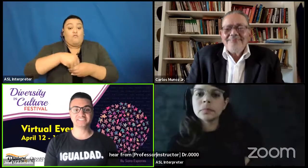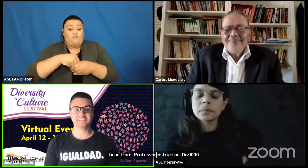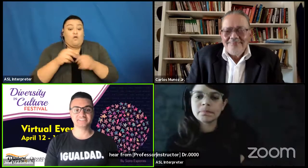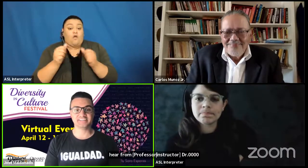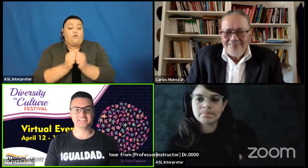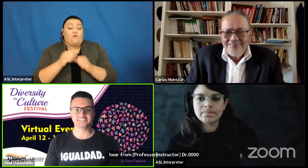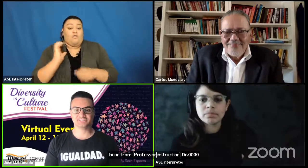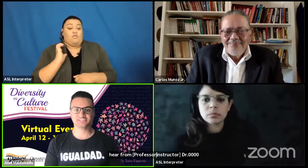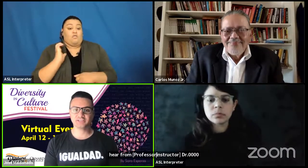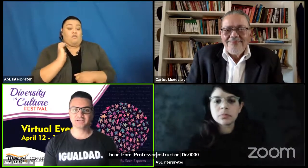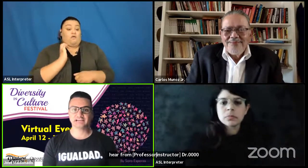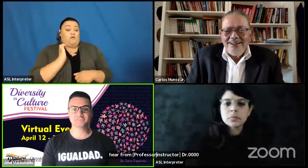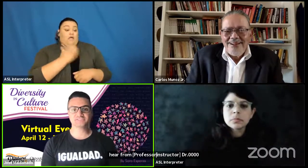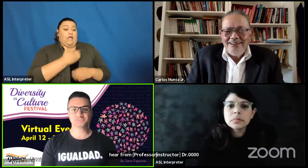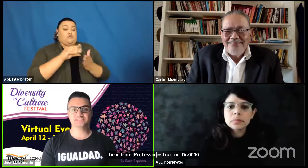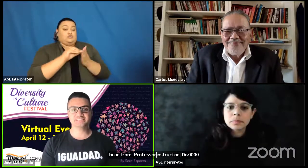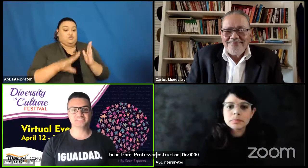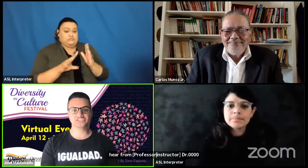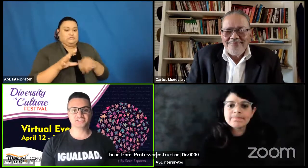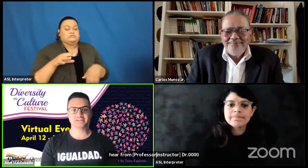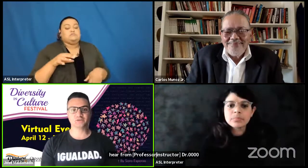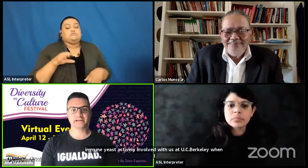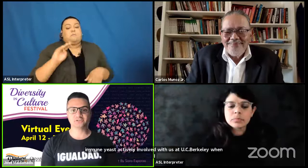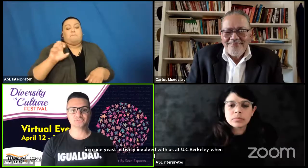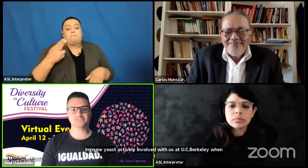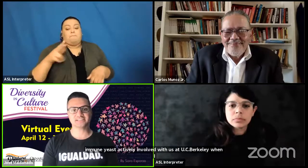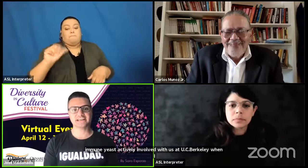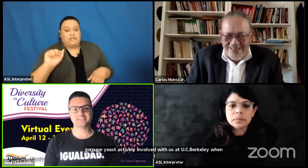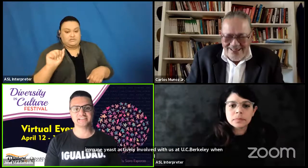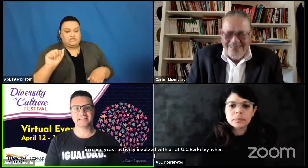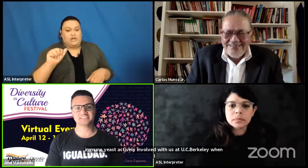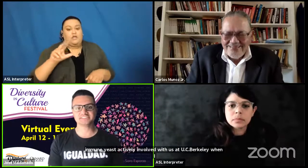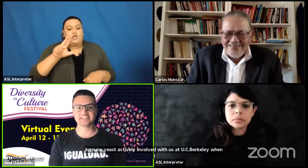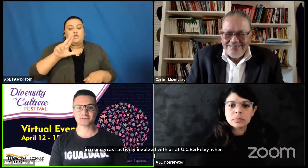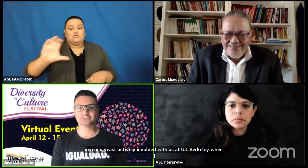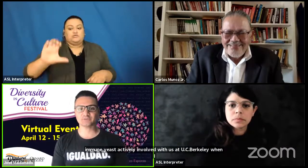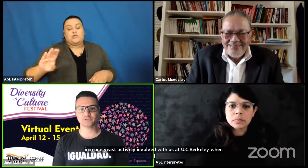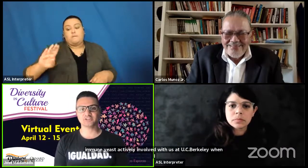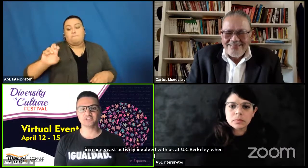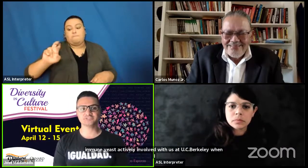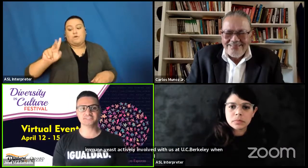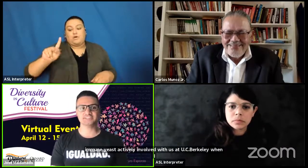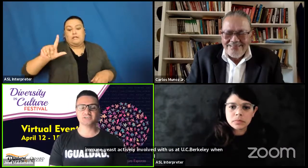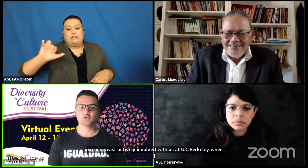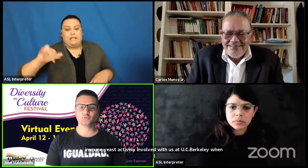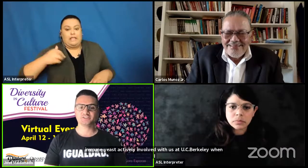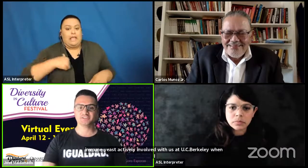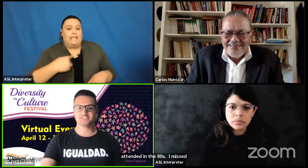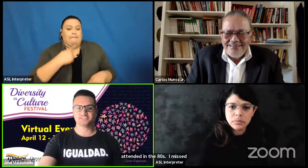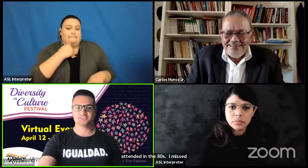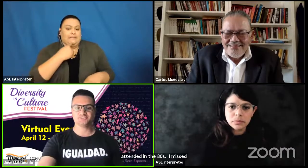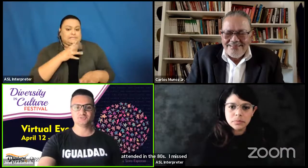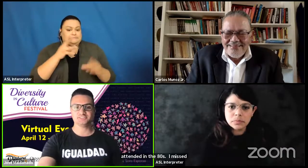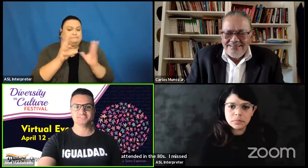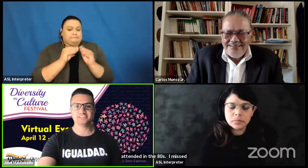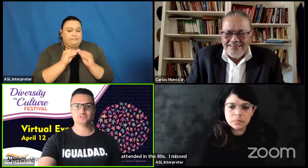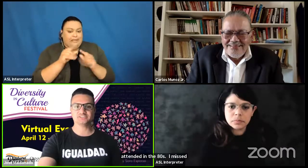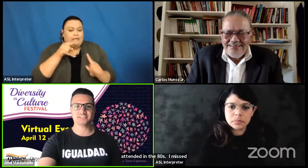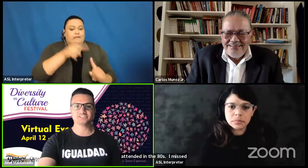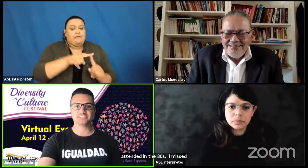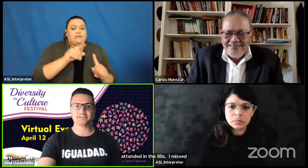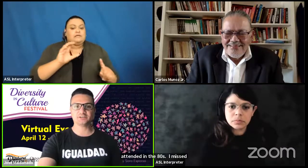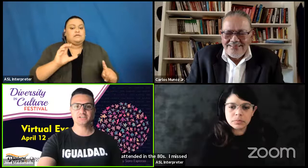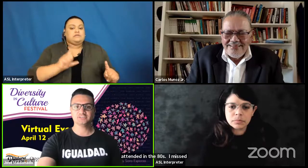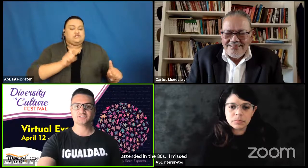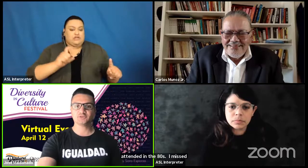I attended in the 80s. I miss meeting at the Chicano house and having Alex Zaragoza work closely with us students. Thank you for